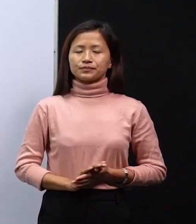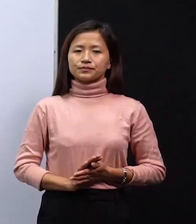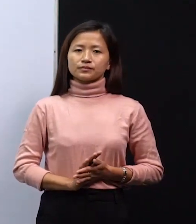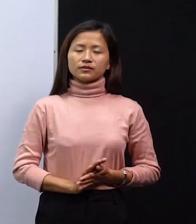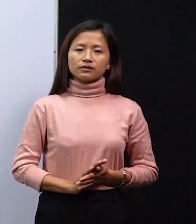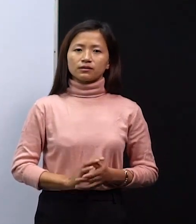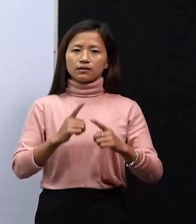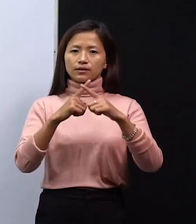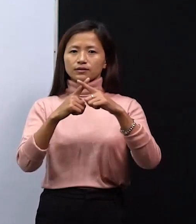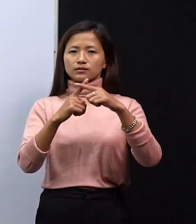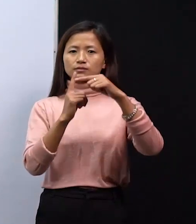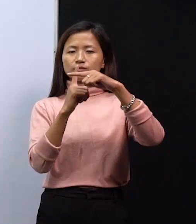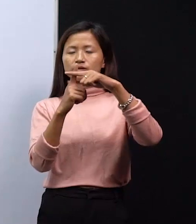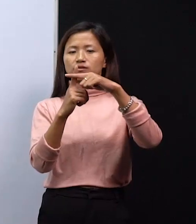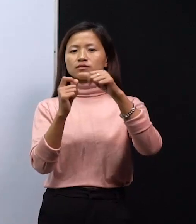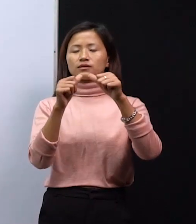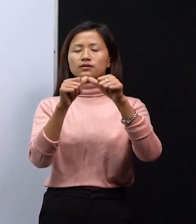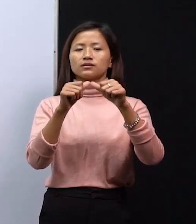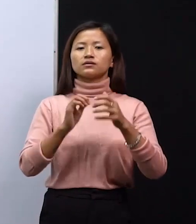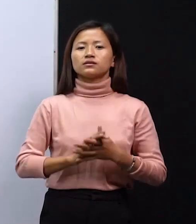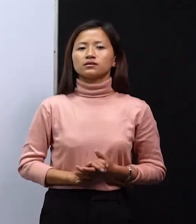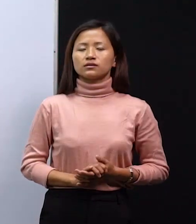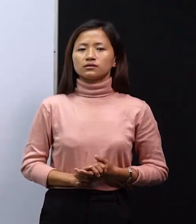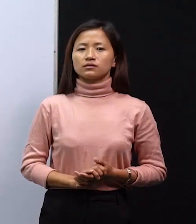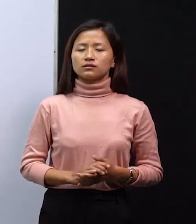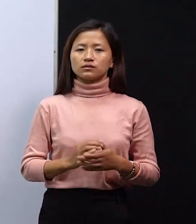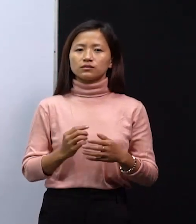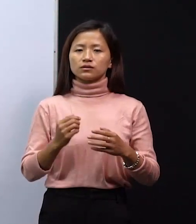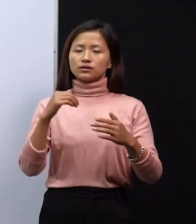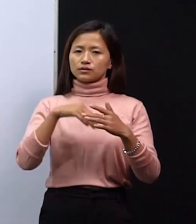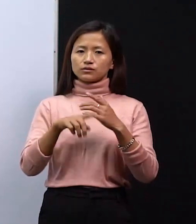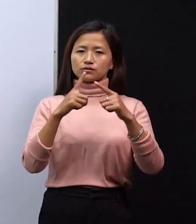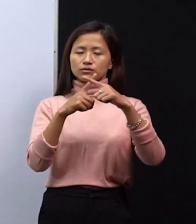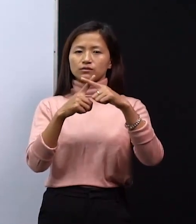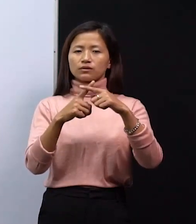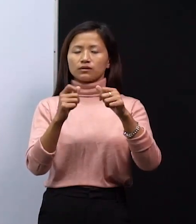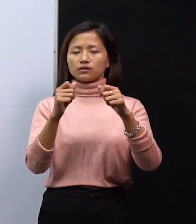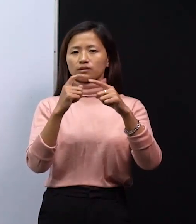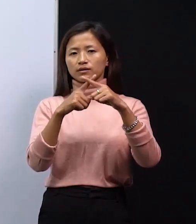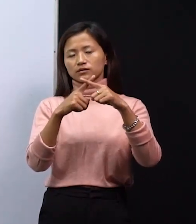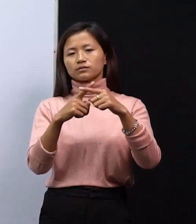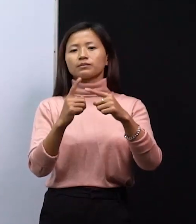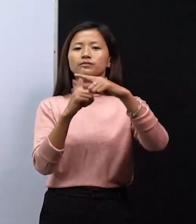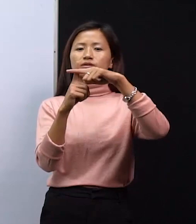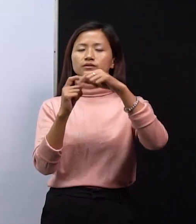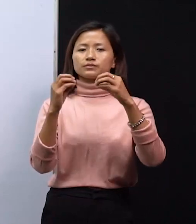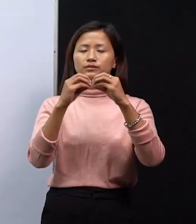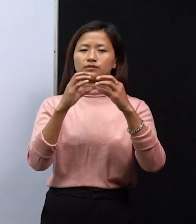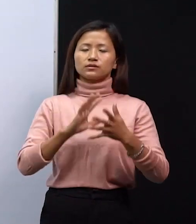x plus a, all right, into x plus b. So you can write like